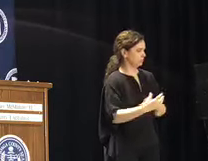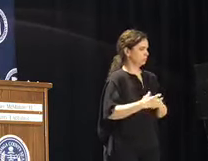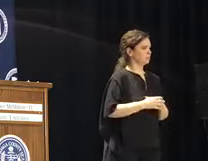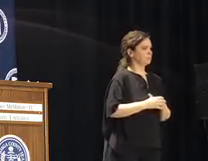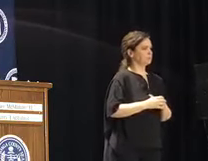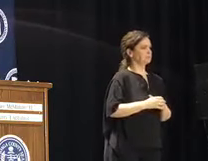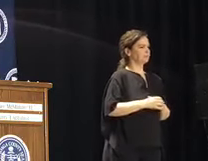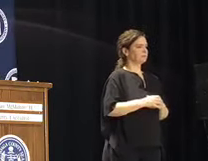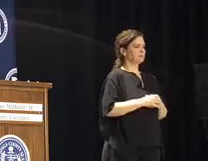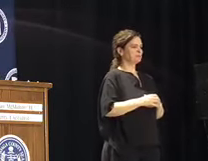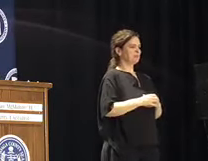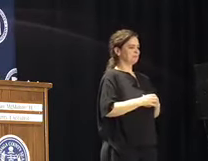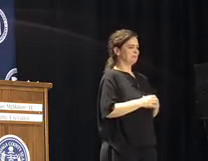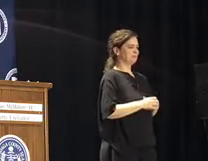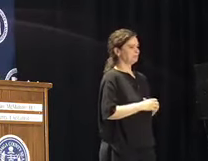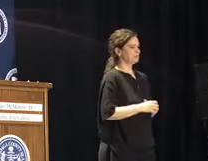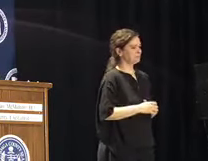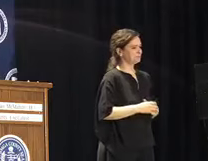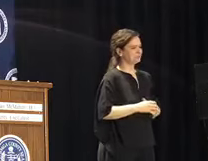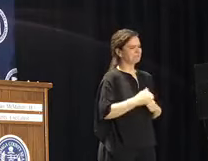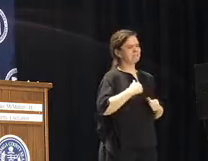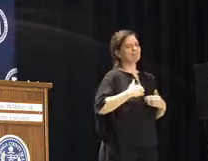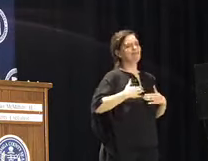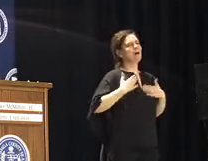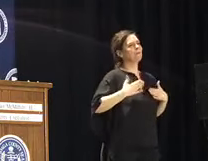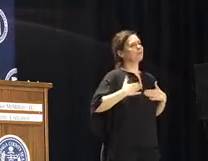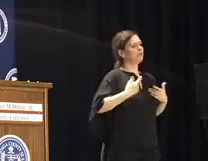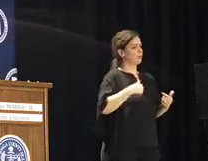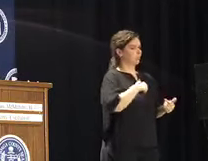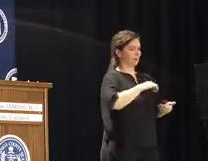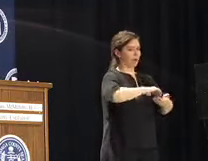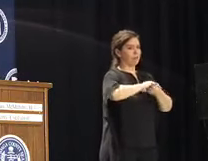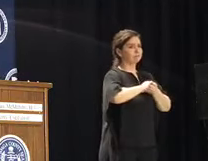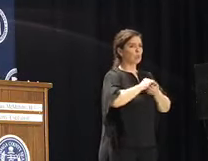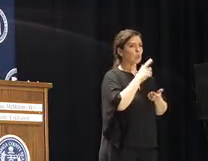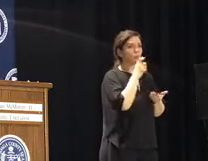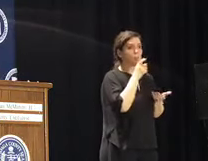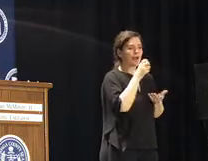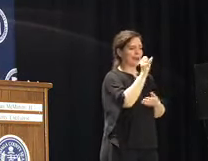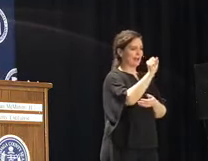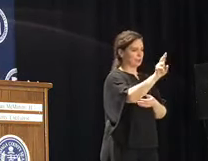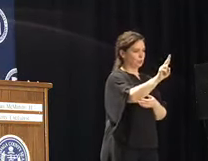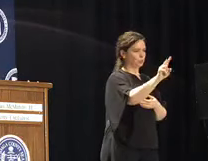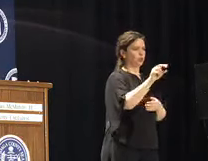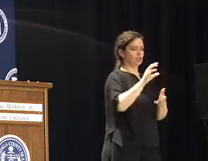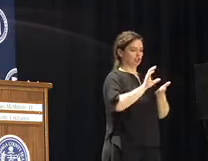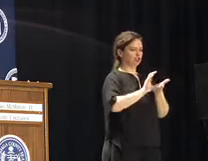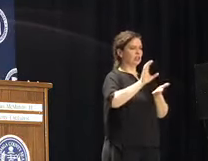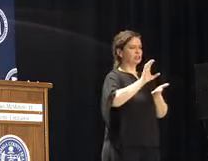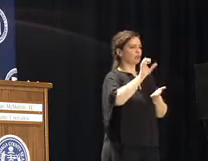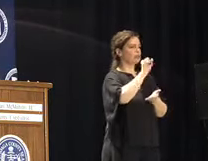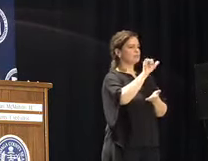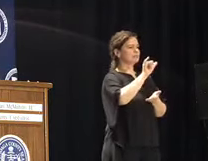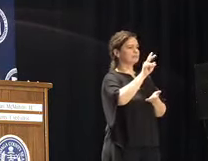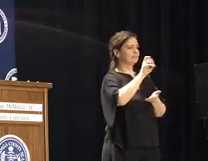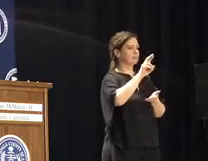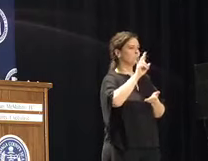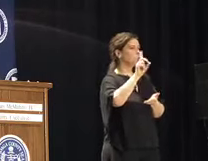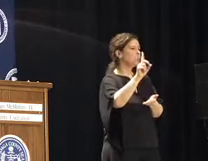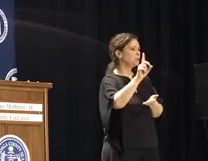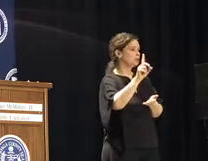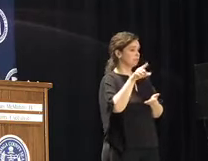and especially a big thank you to Chancellor Severud, who has been an absolute community team player throughout this.